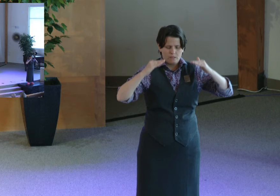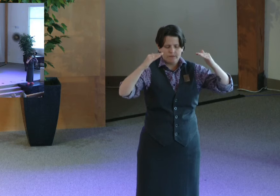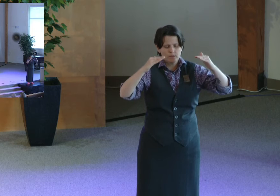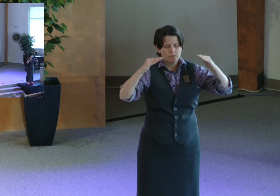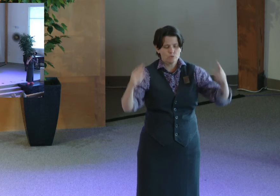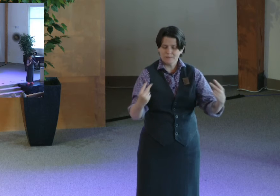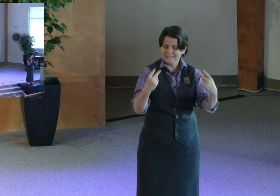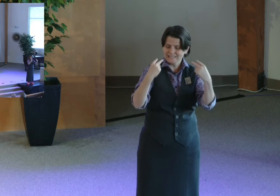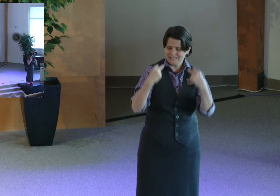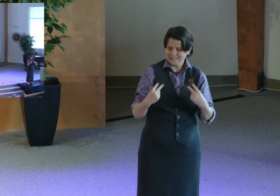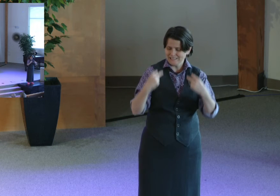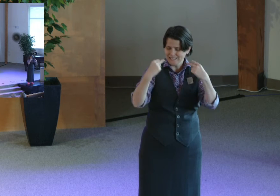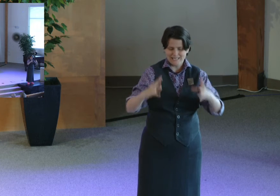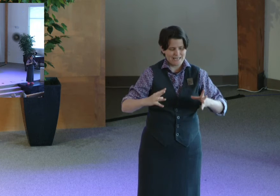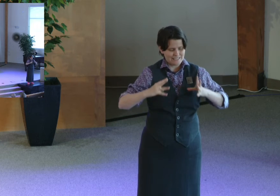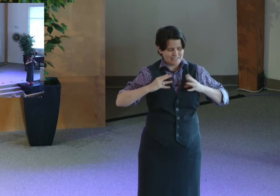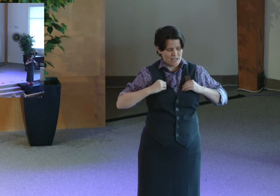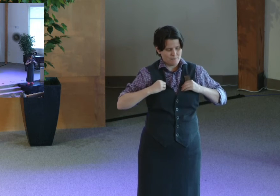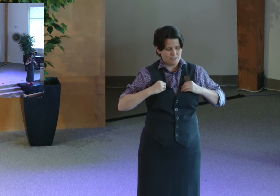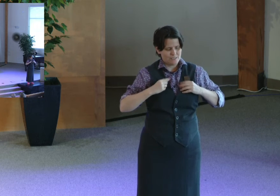are in this given moment.